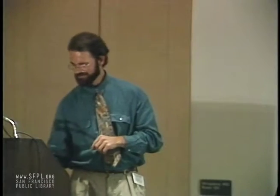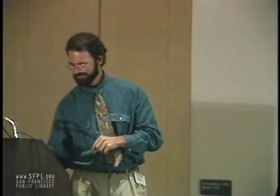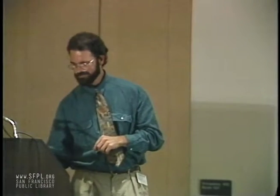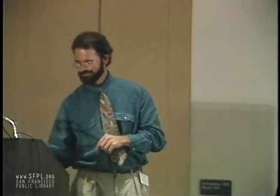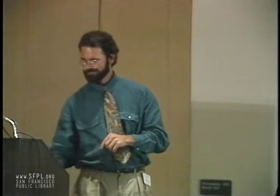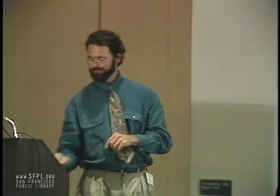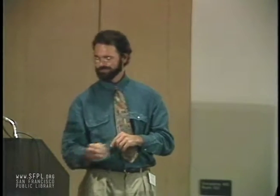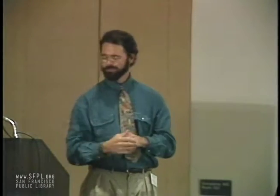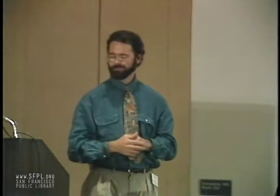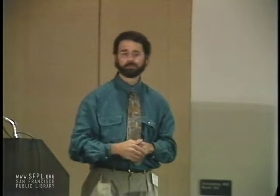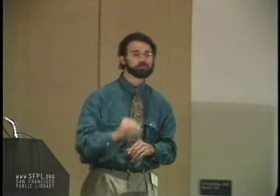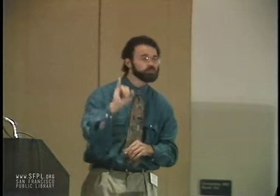forms.